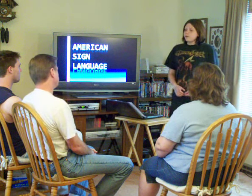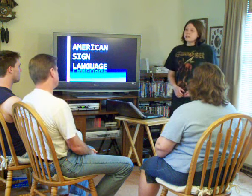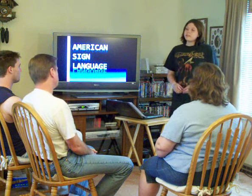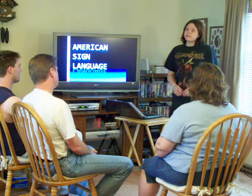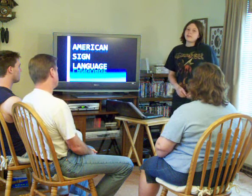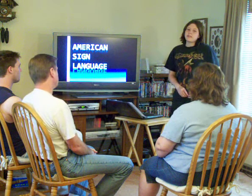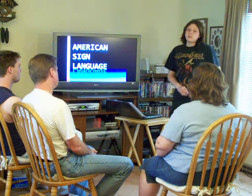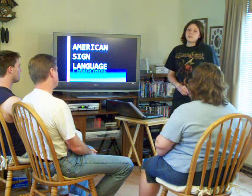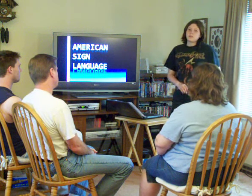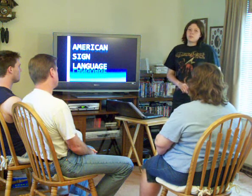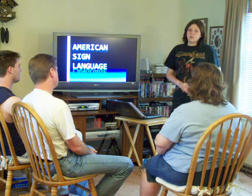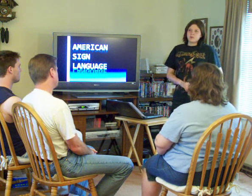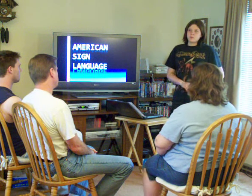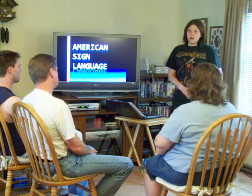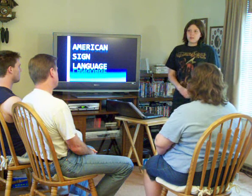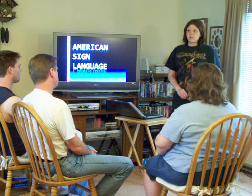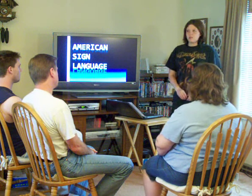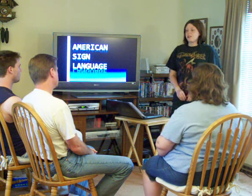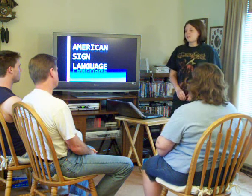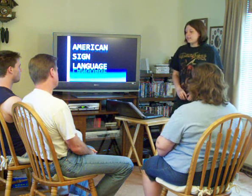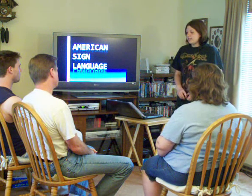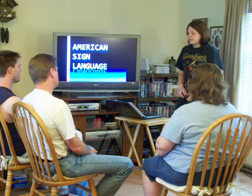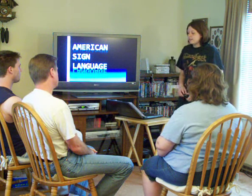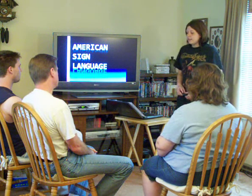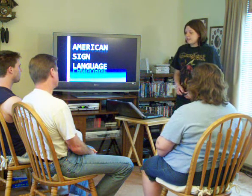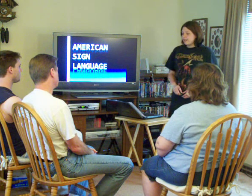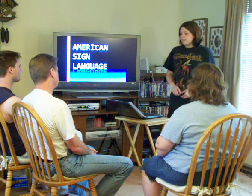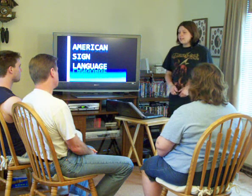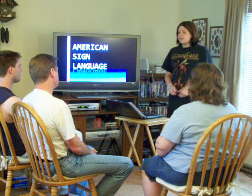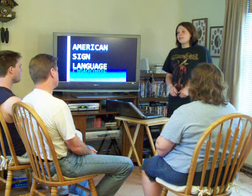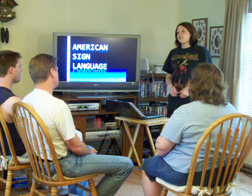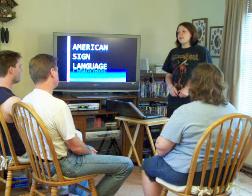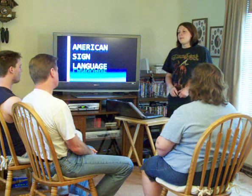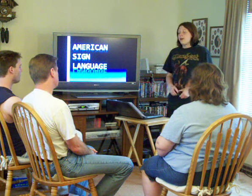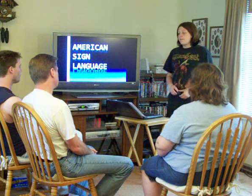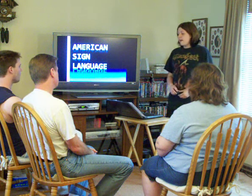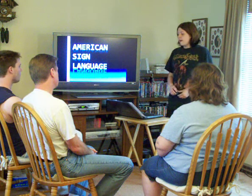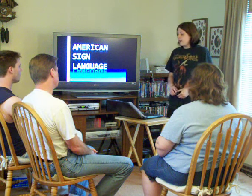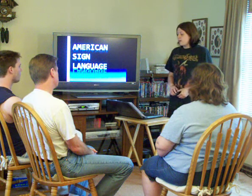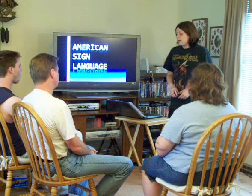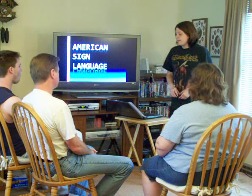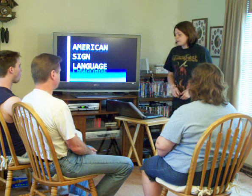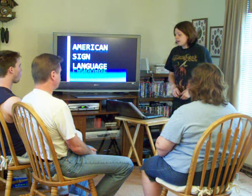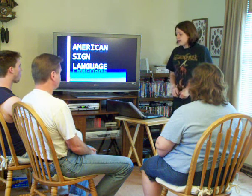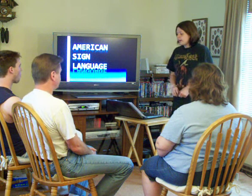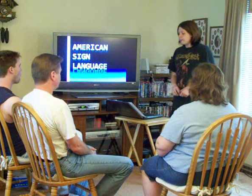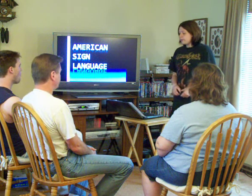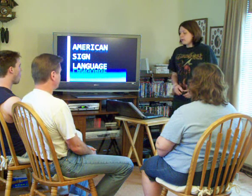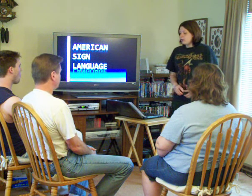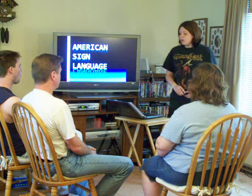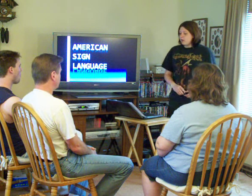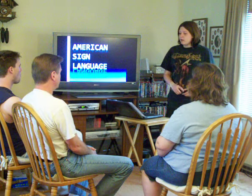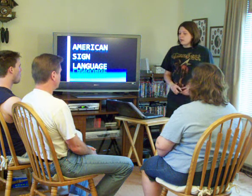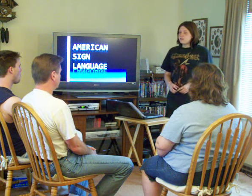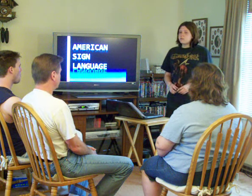American Sign Language was brought to the United States in 1816 by a man named Thomas Gallaudet. This